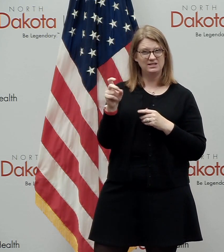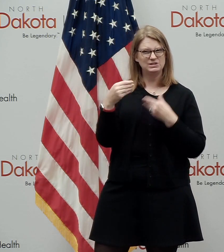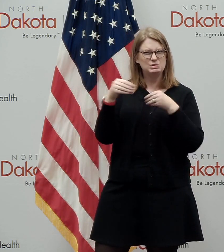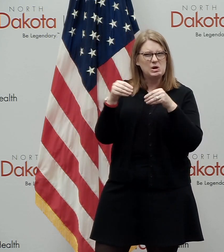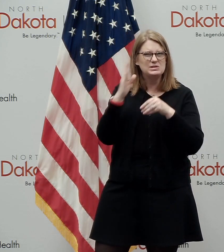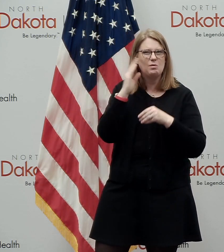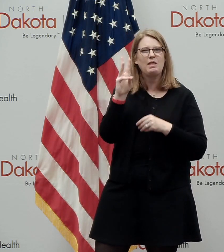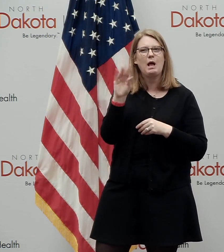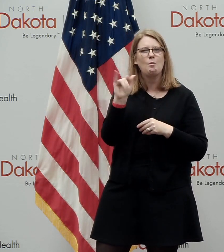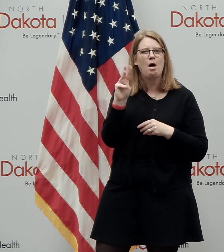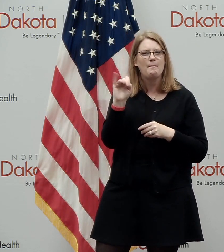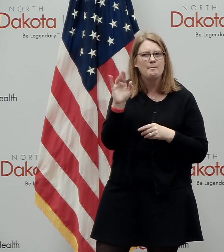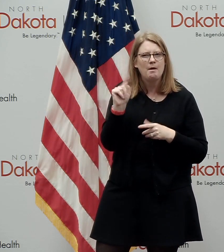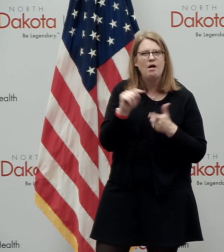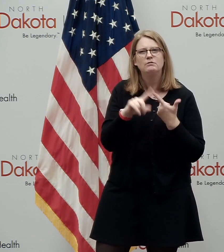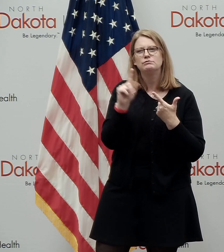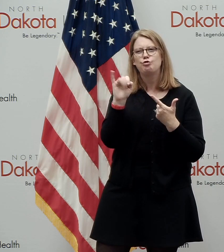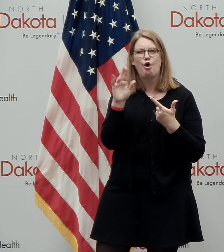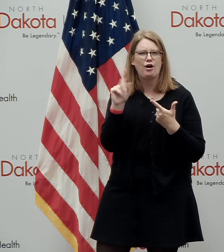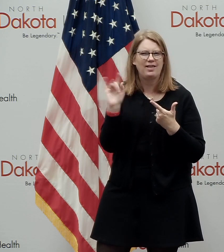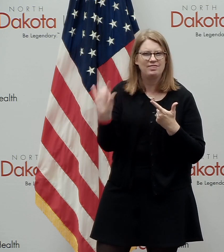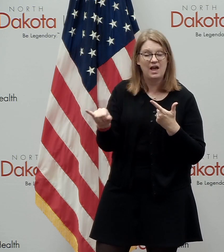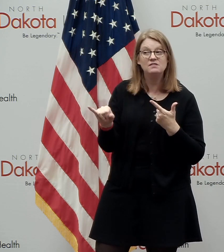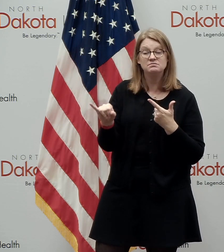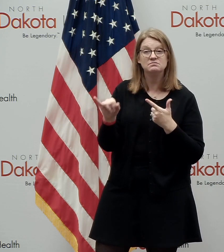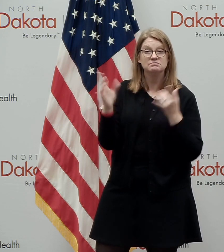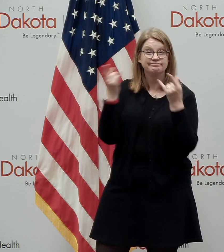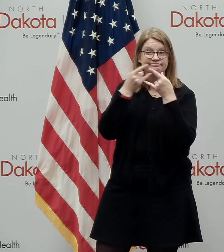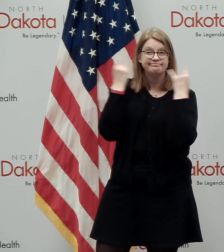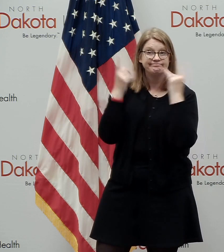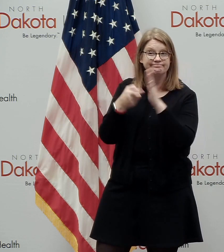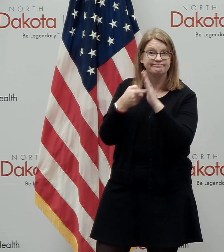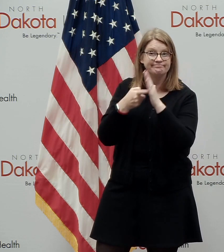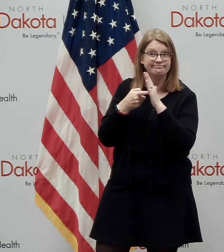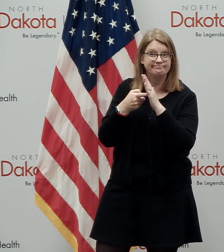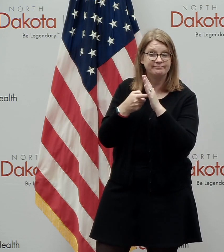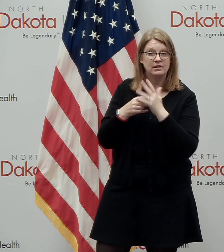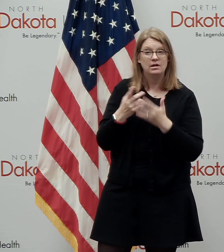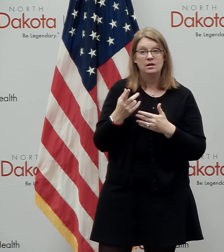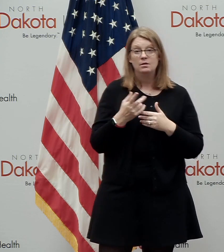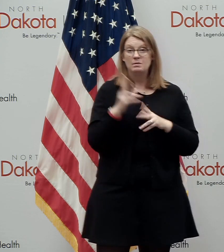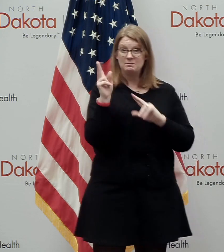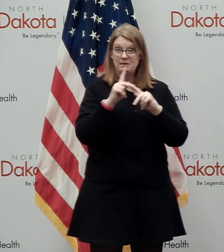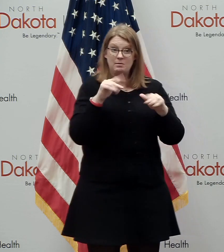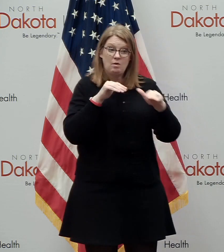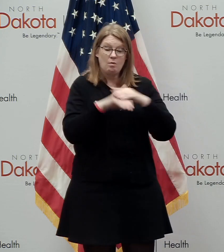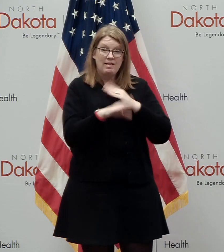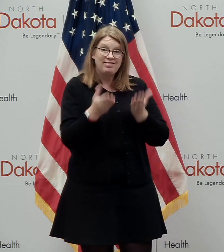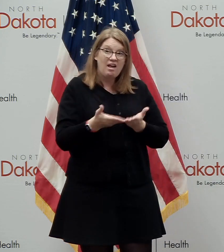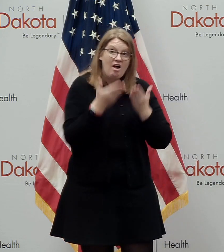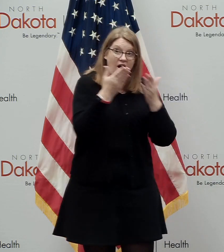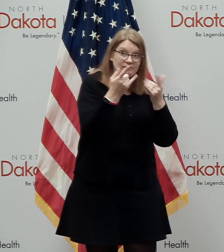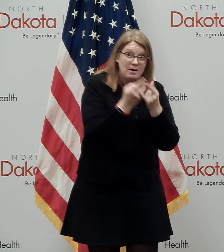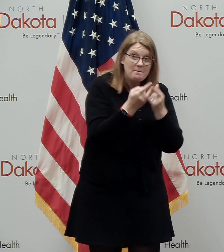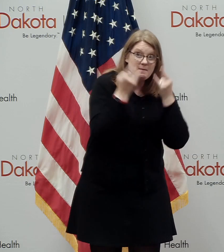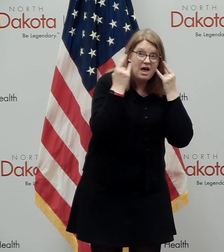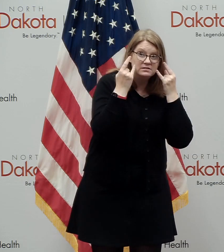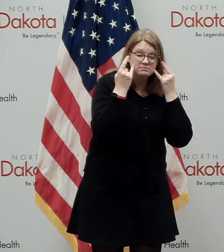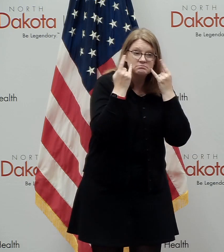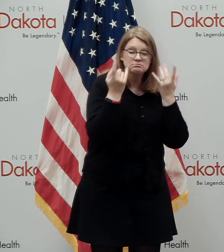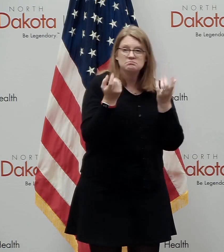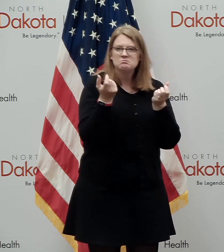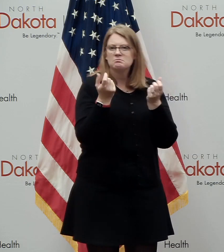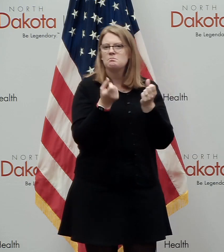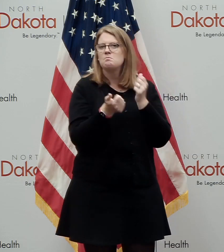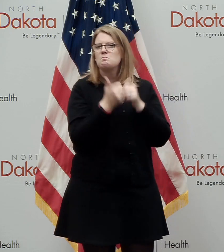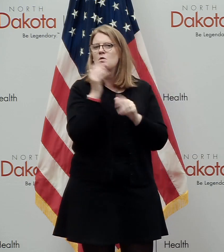the country and in North Dakota, have mask mandates in place for their team members. They offer masks when people come in. They've got high compliance and they've